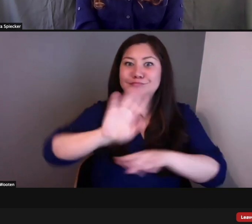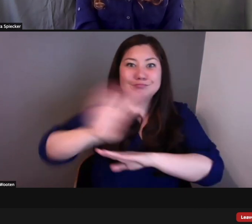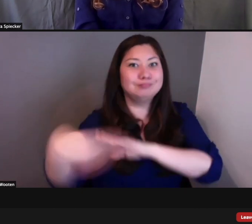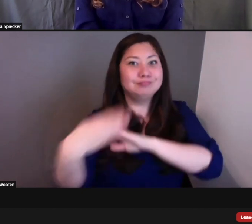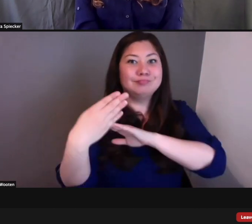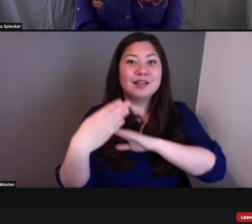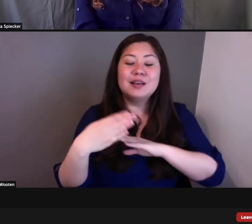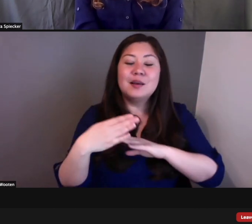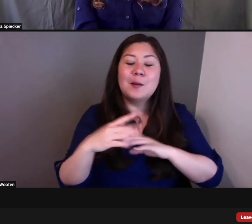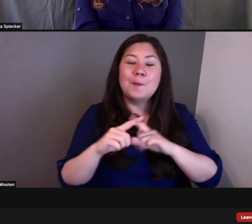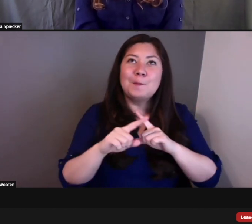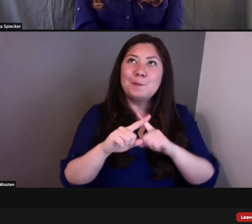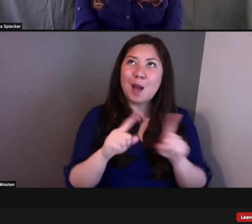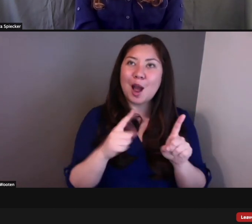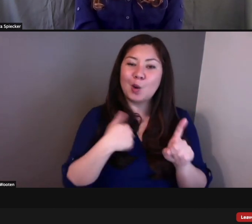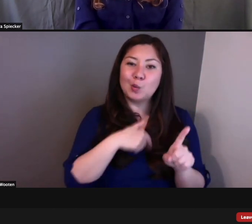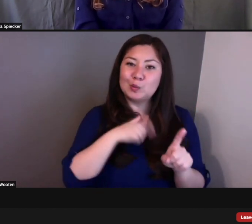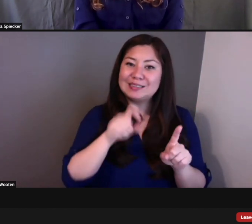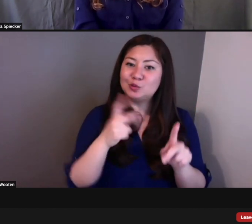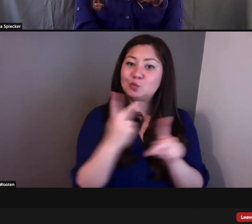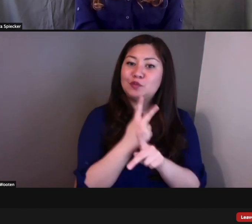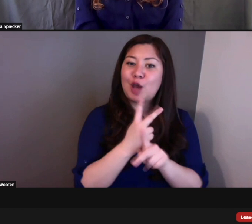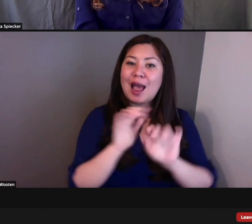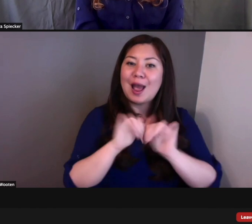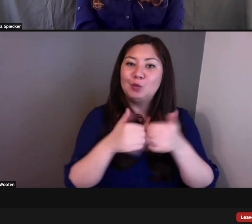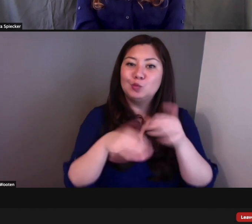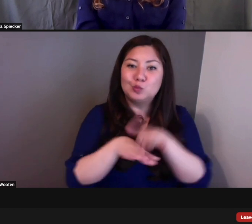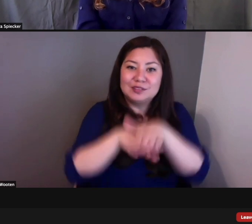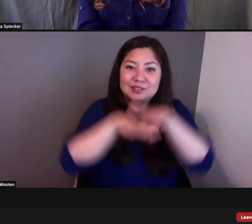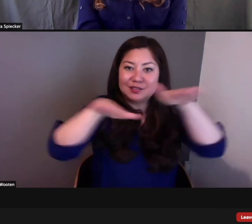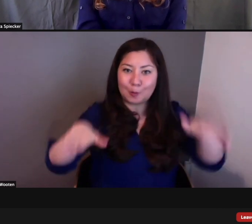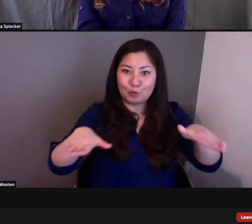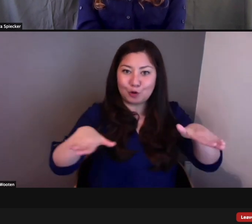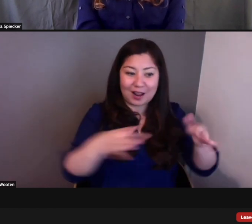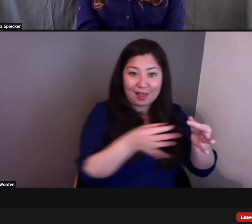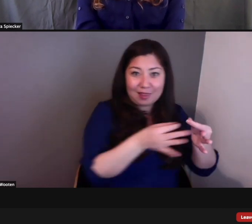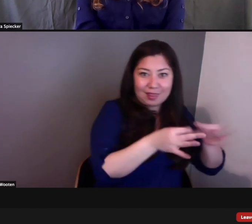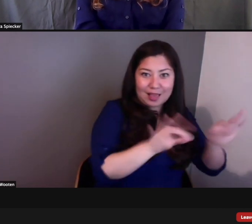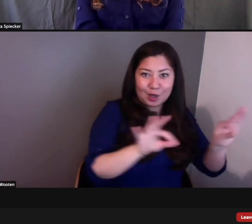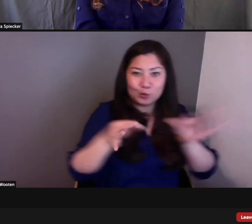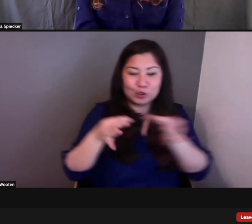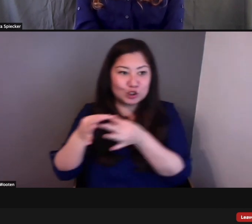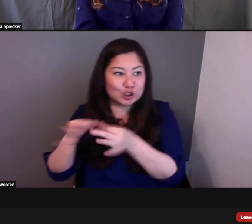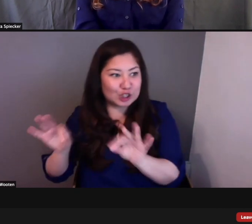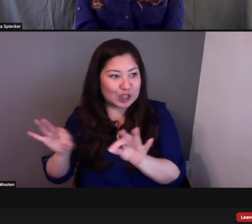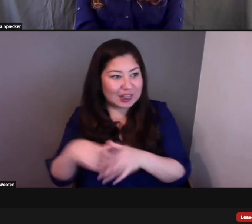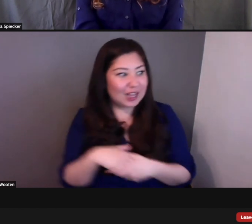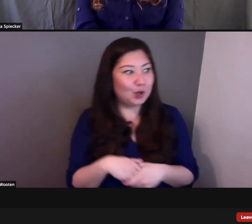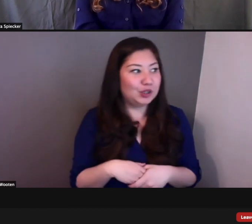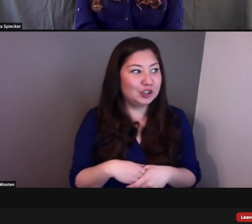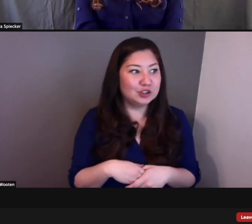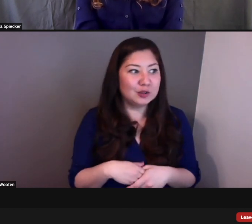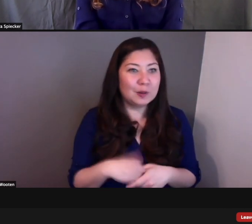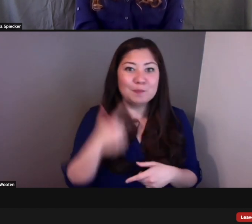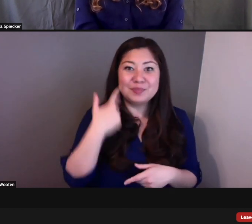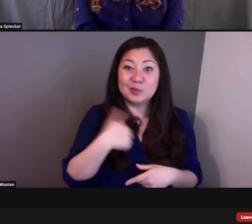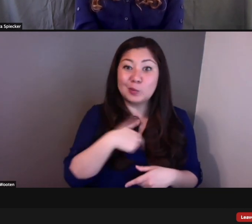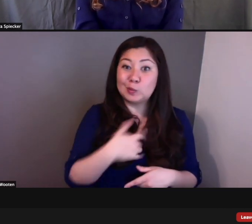ASL are equivalent, that English does not overpower and is not better than